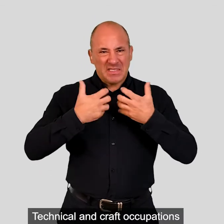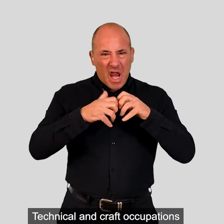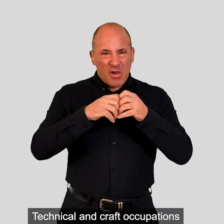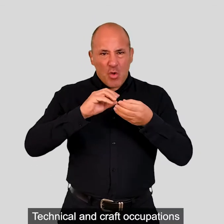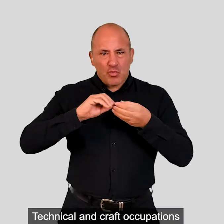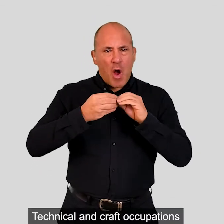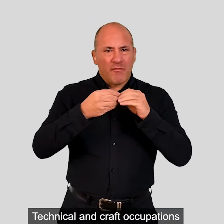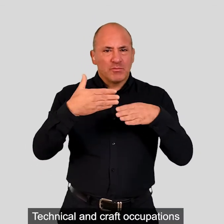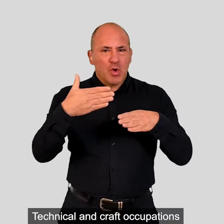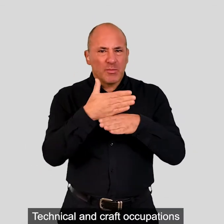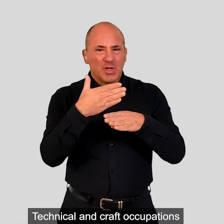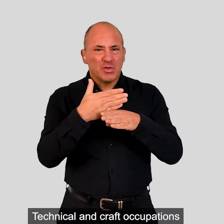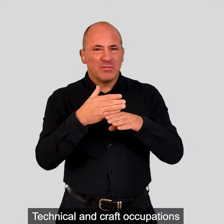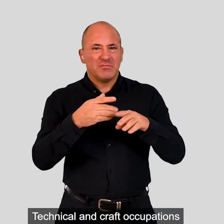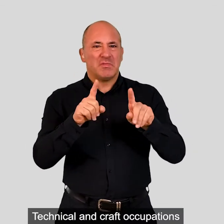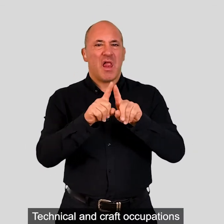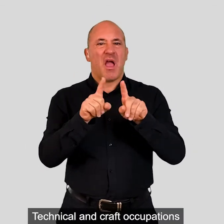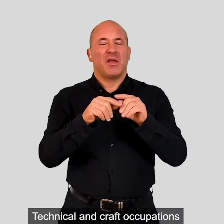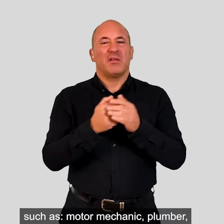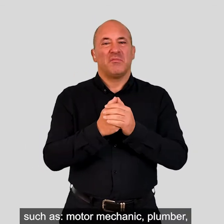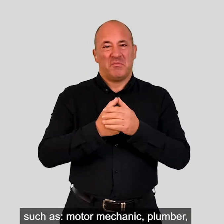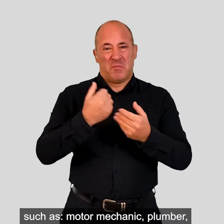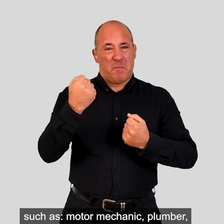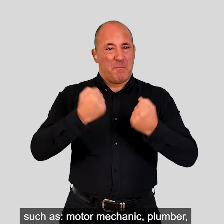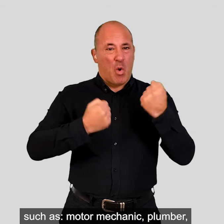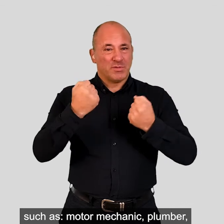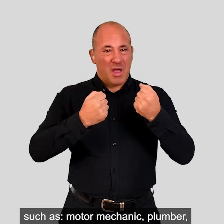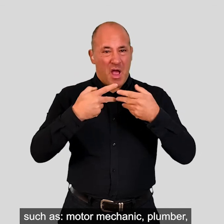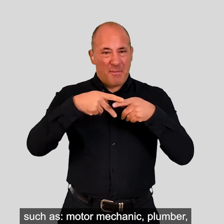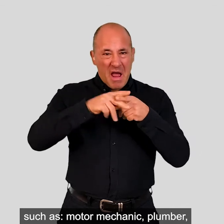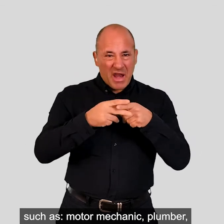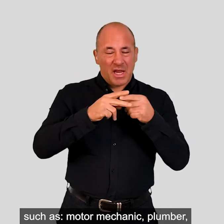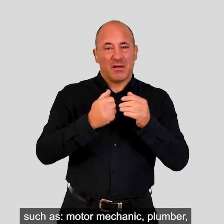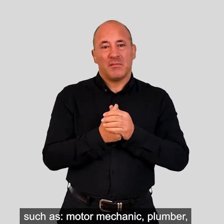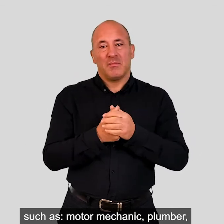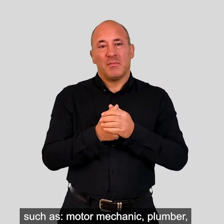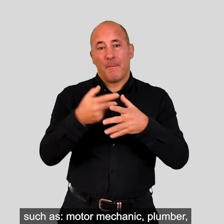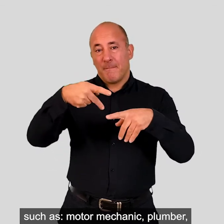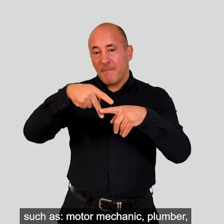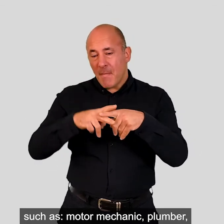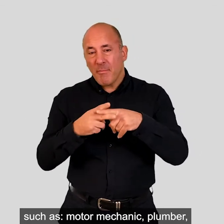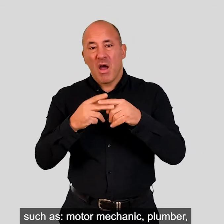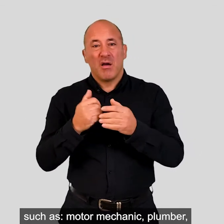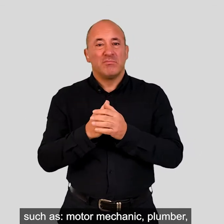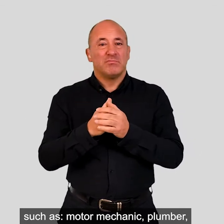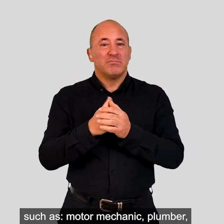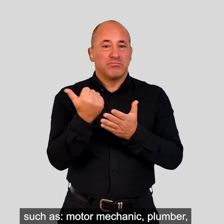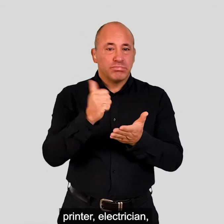Technical and craft occupations such as motor mechanic, plumber,